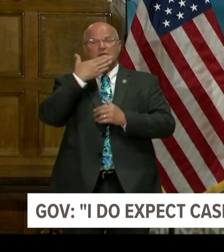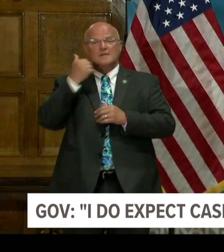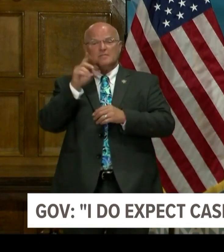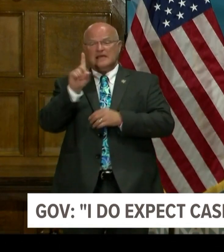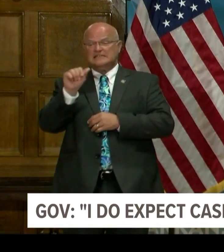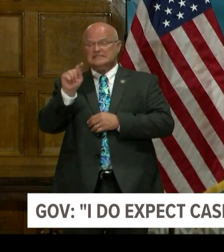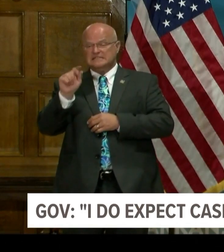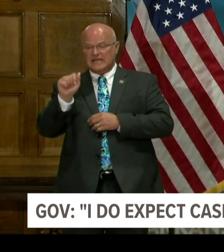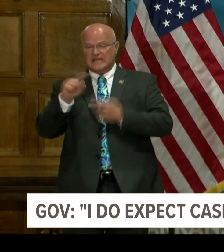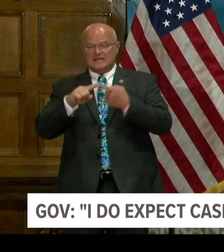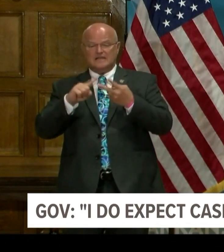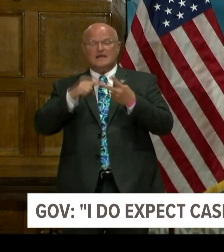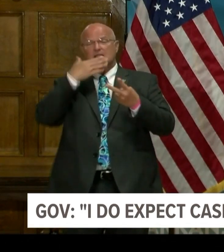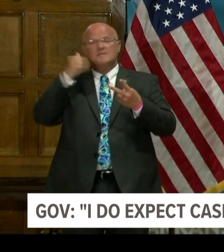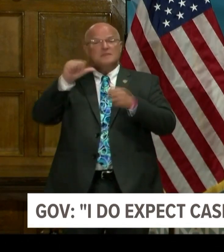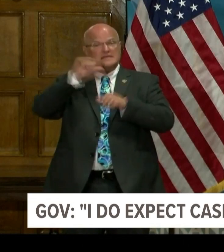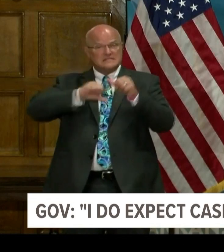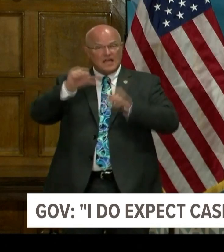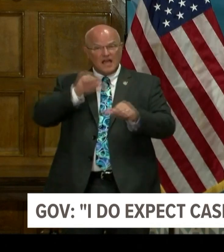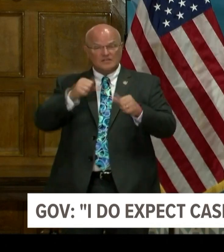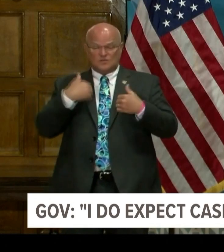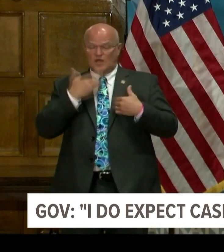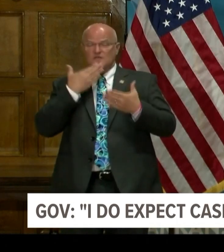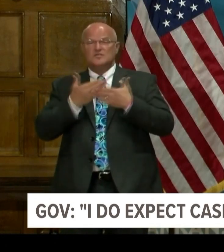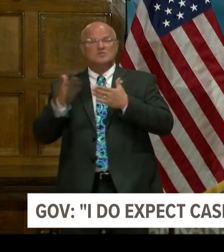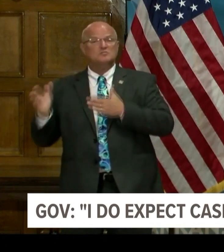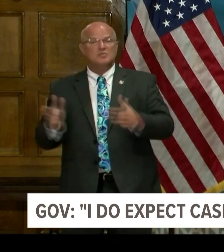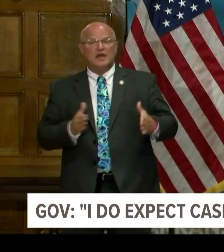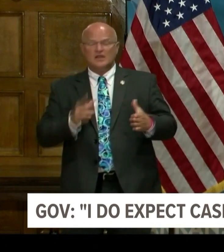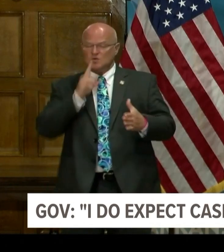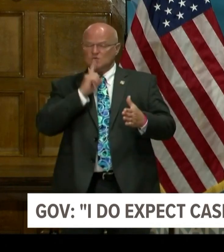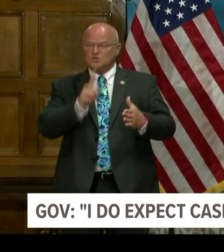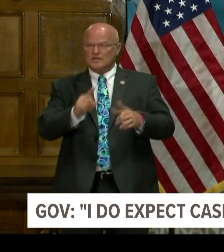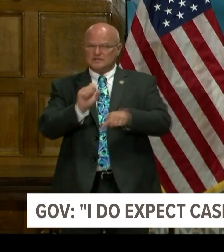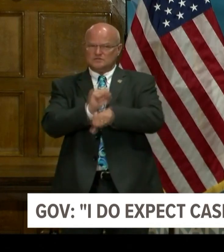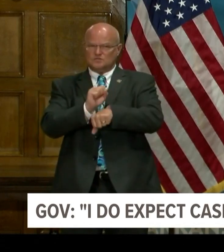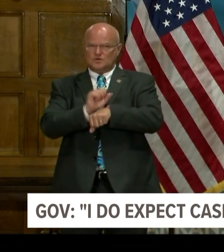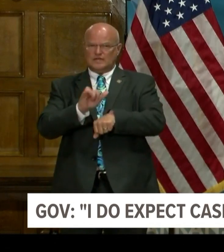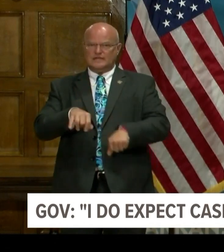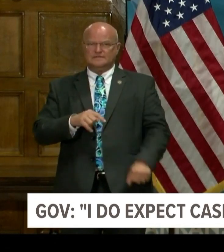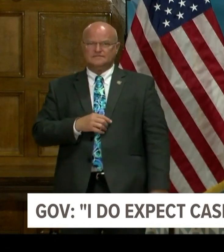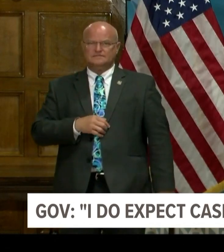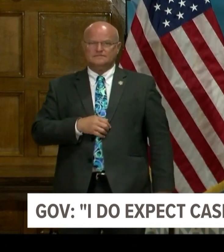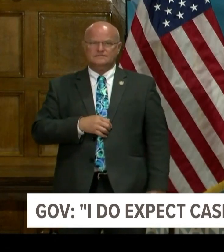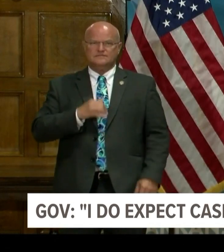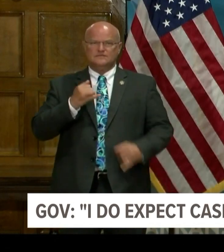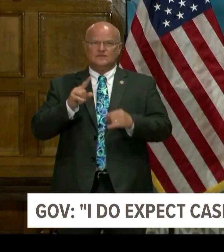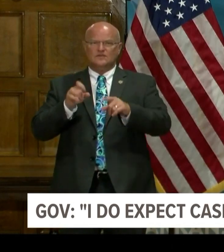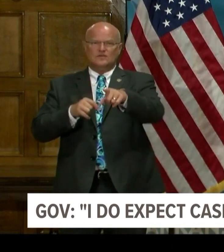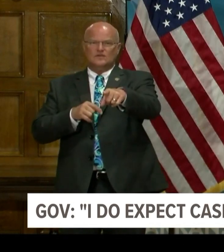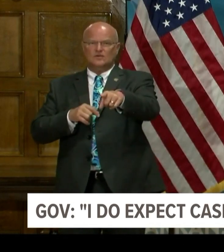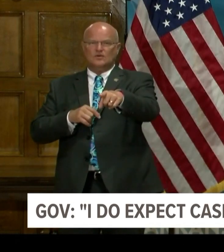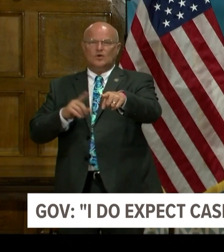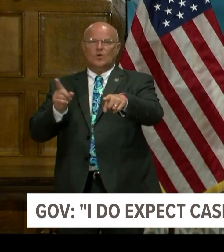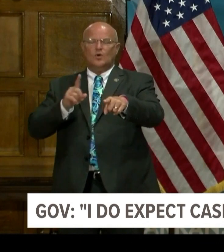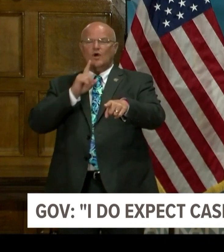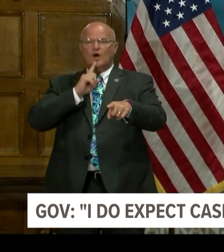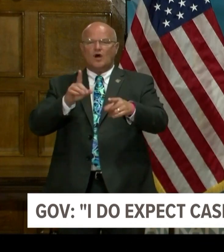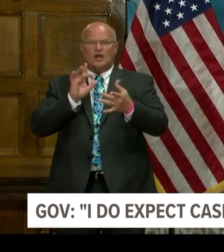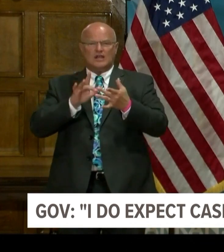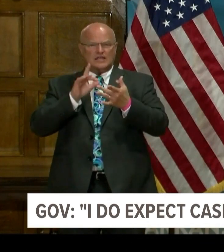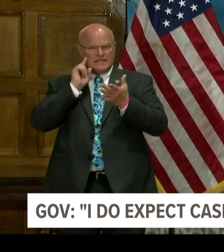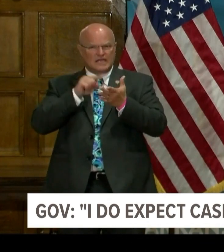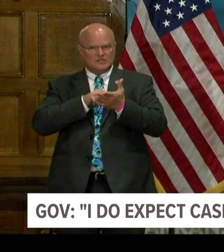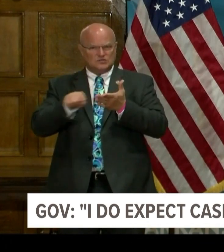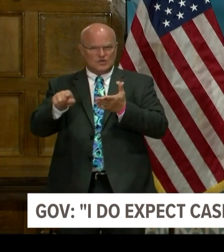and science. We do have a good strategy. We just have to really execute on that. Final question. I guess where are